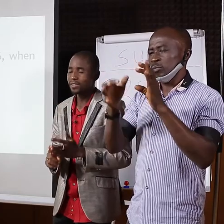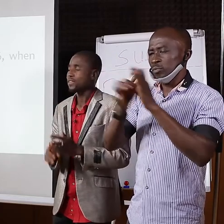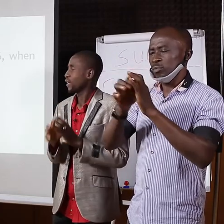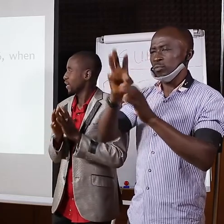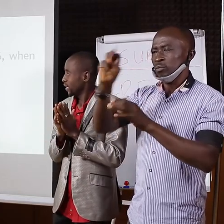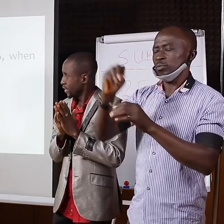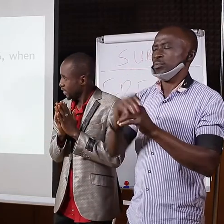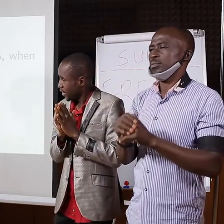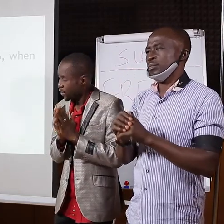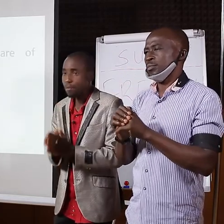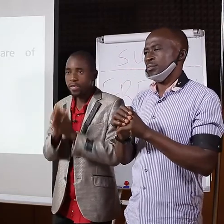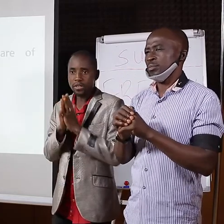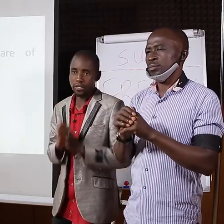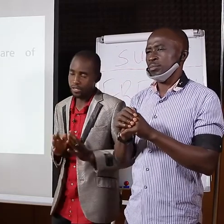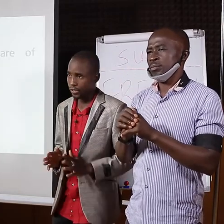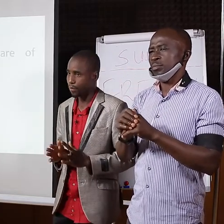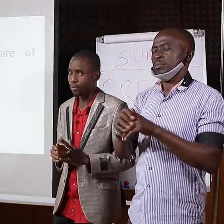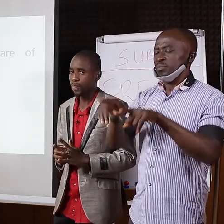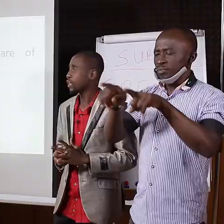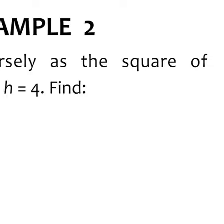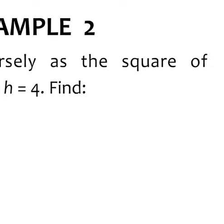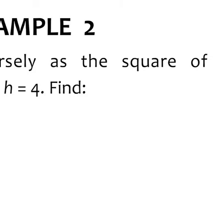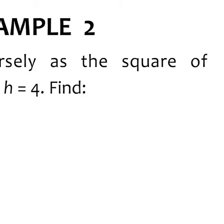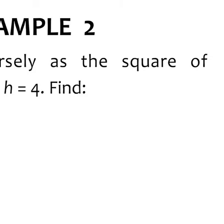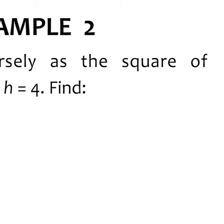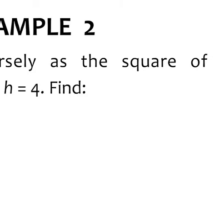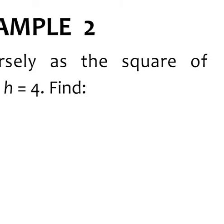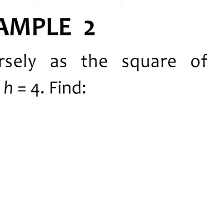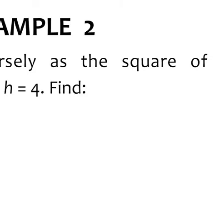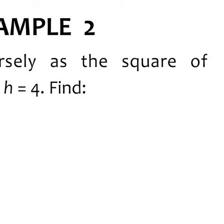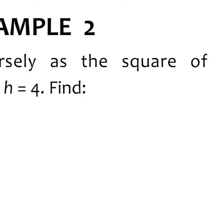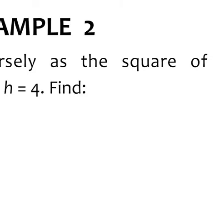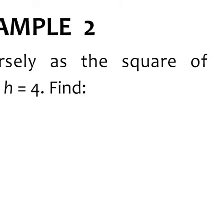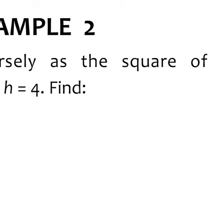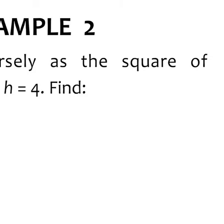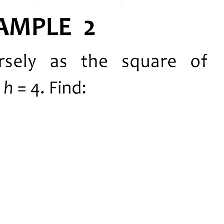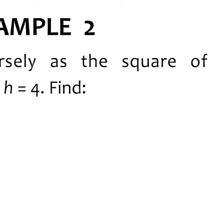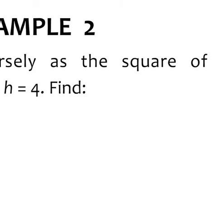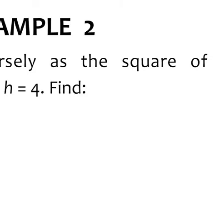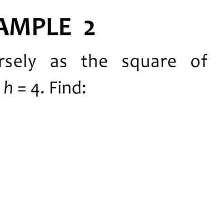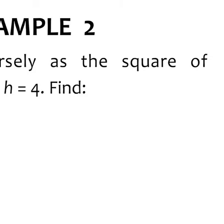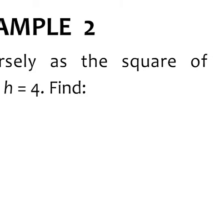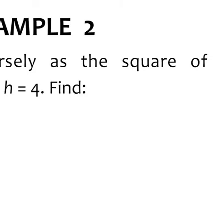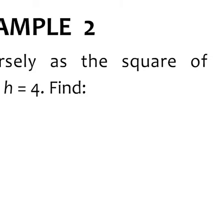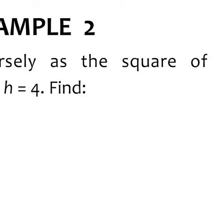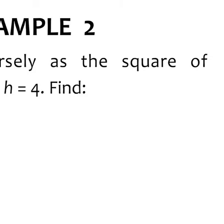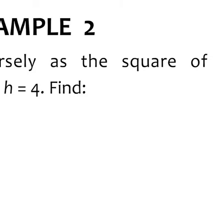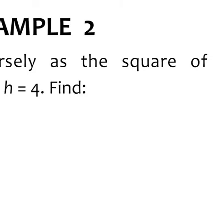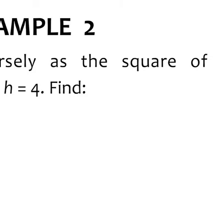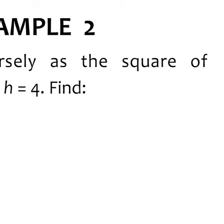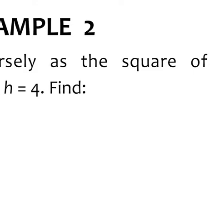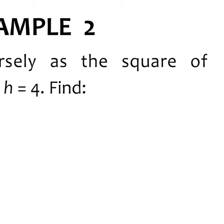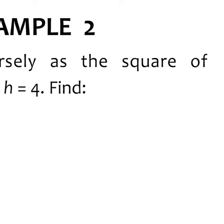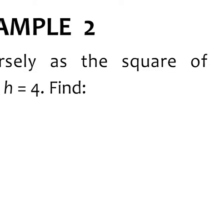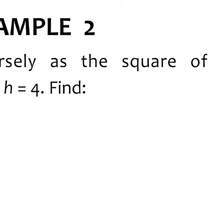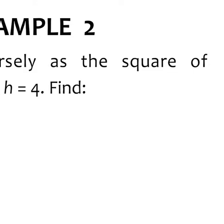R. Remain the same. So therefore, going by example 2, if